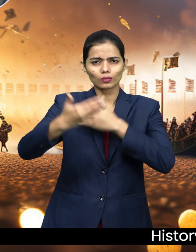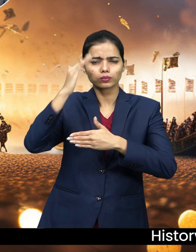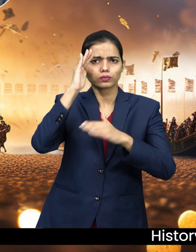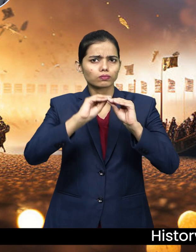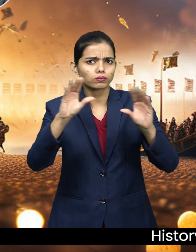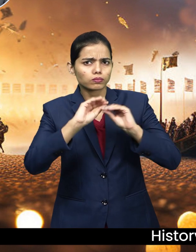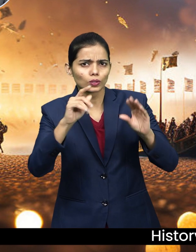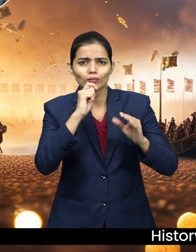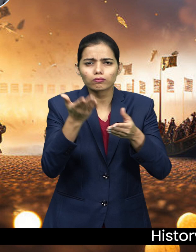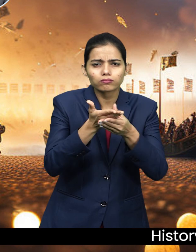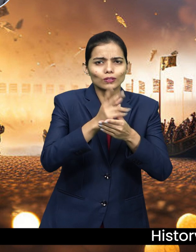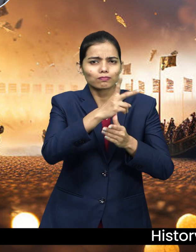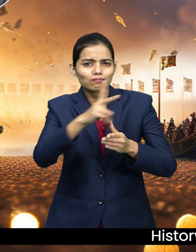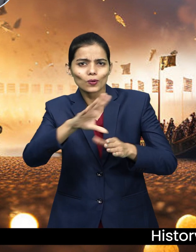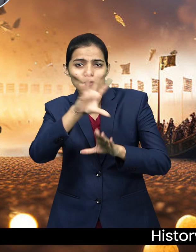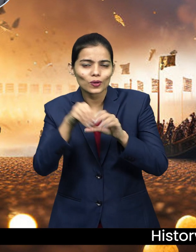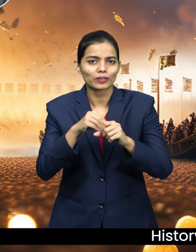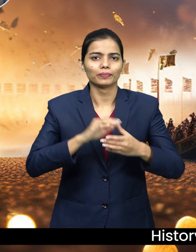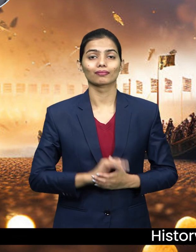History of mass media.